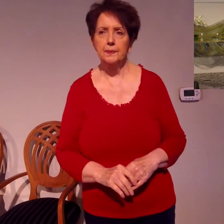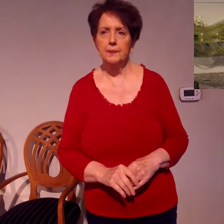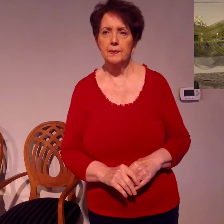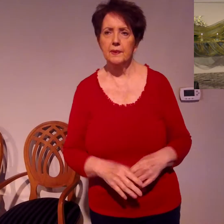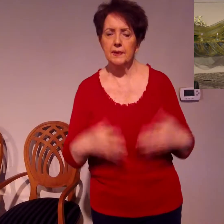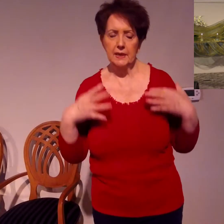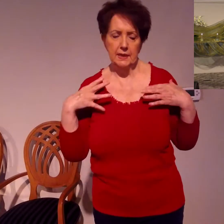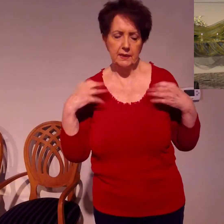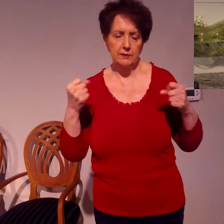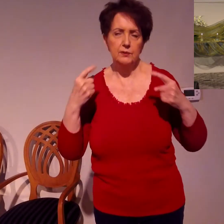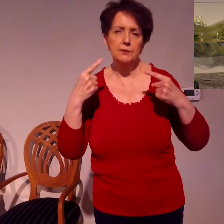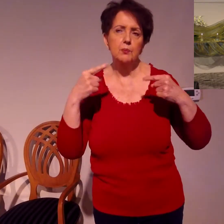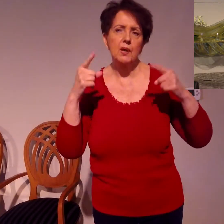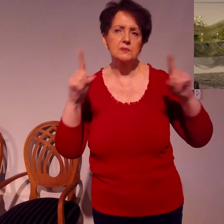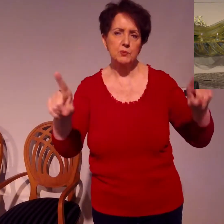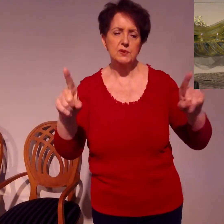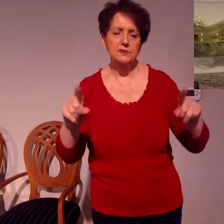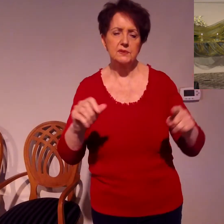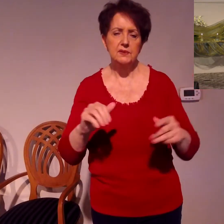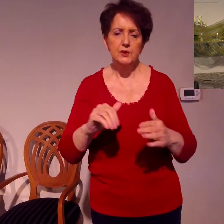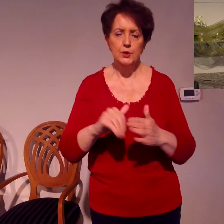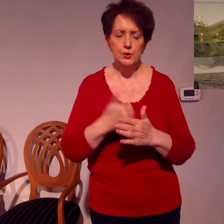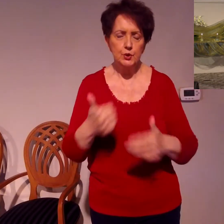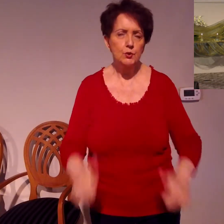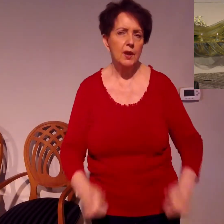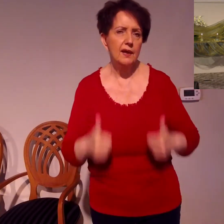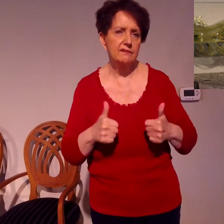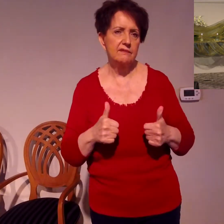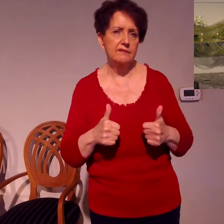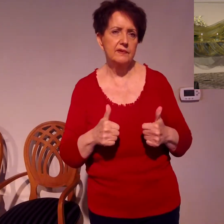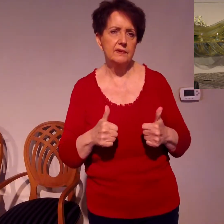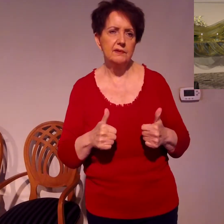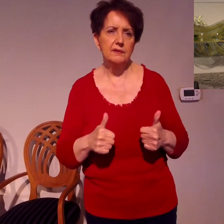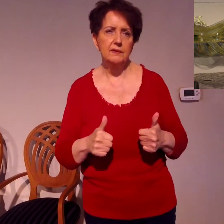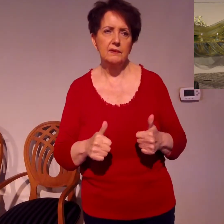Healed and prosperous in a new life. In a new life.